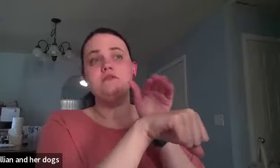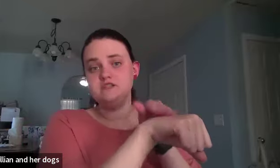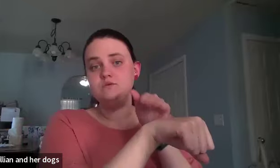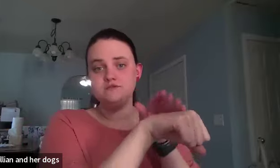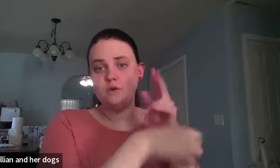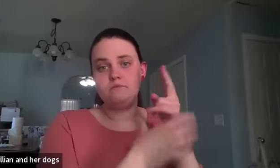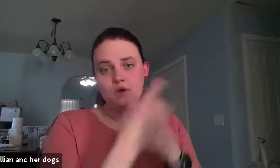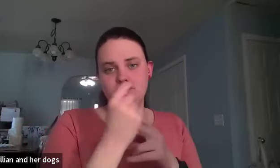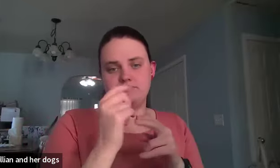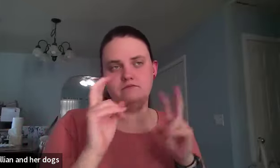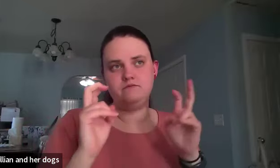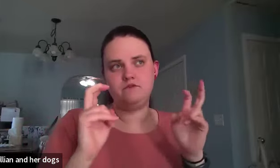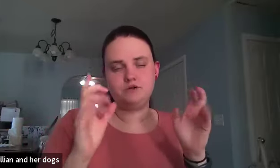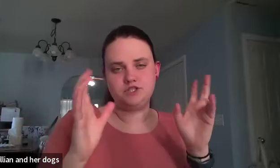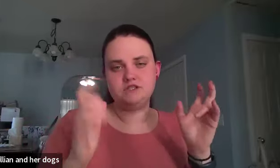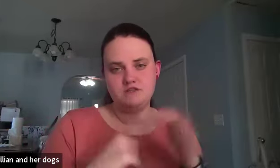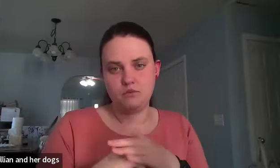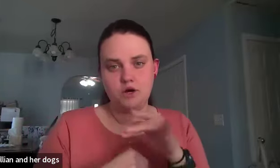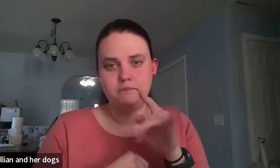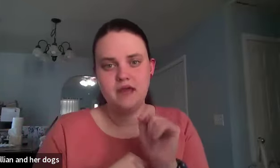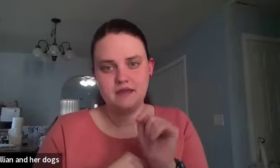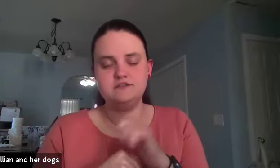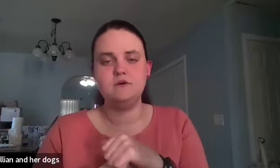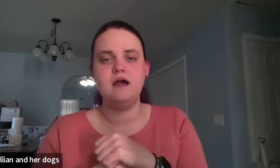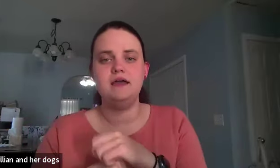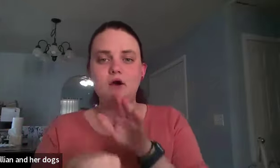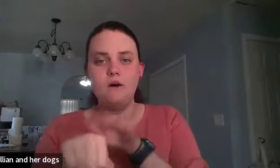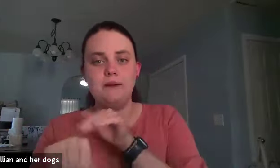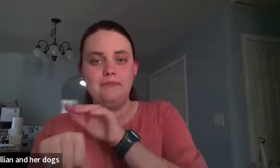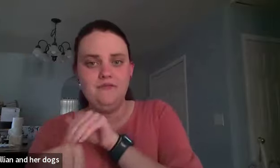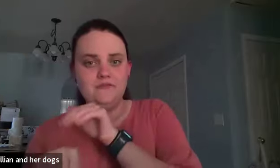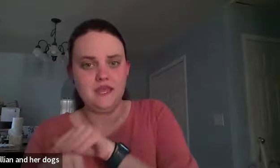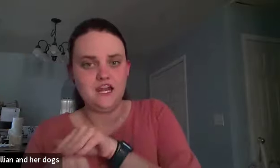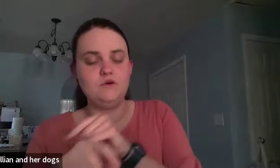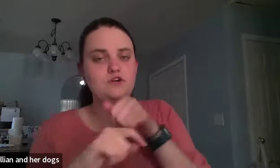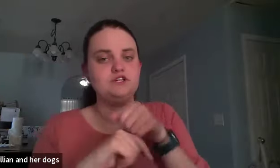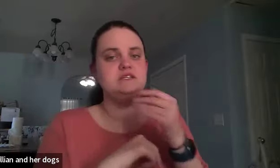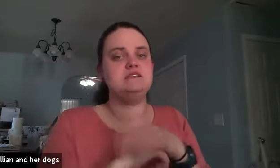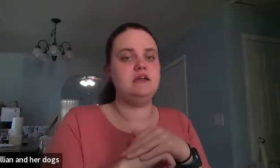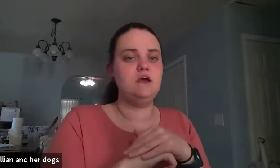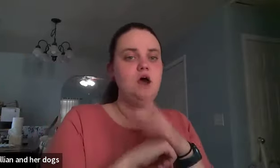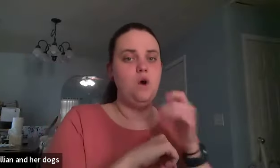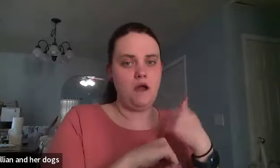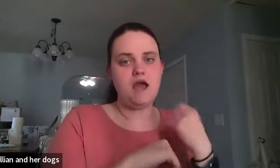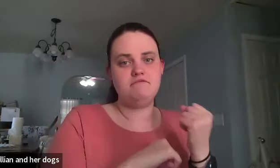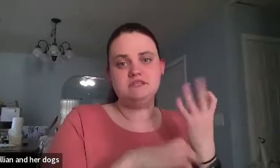Now this one is for both versions of the word pet. So like, oh, I want to pet the animal versus like, oh, I have this